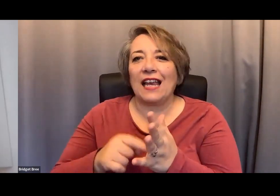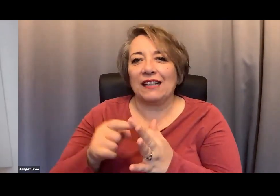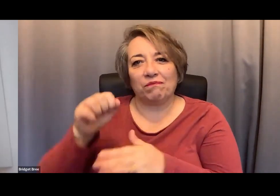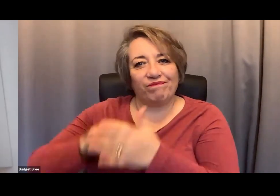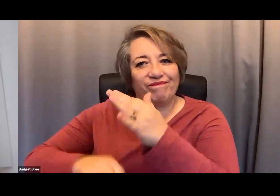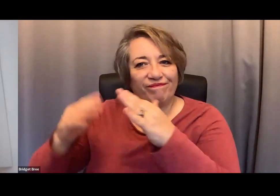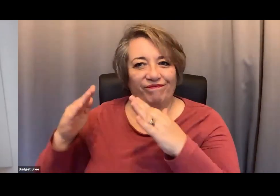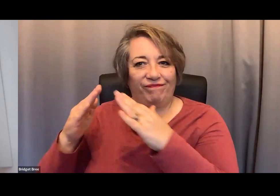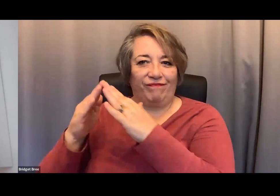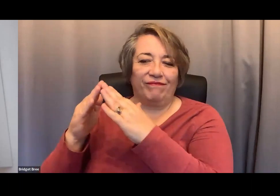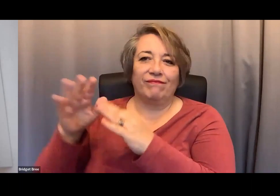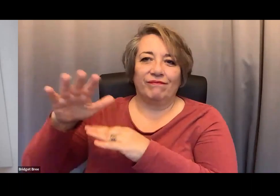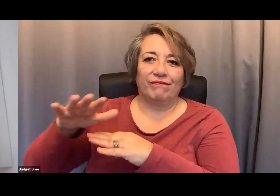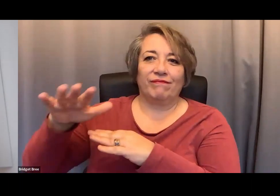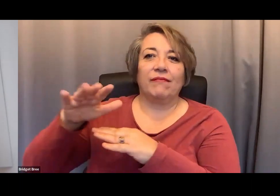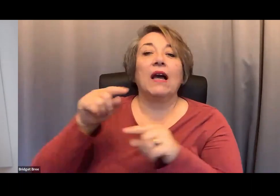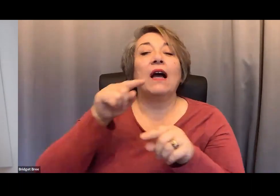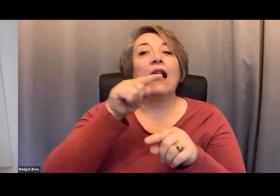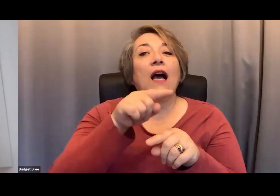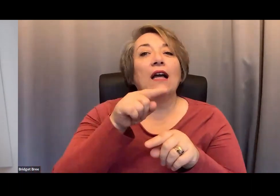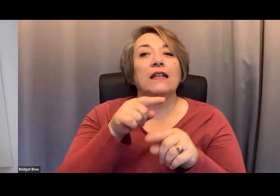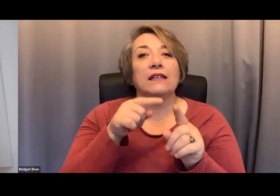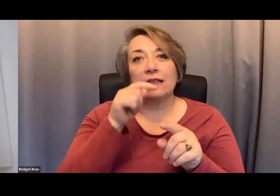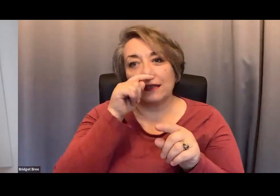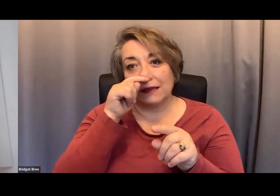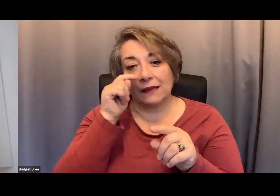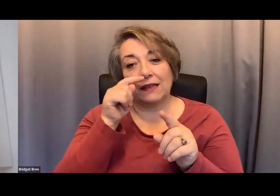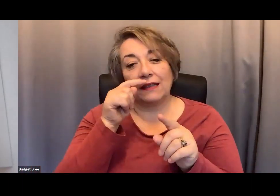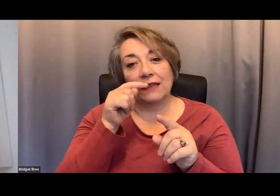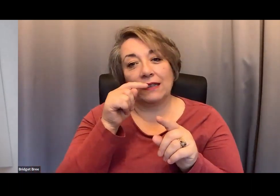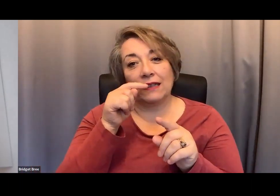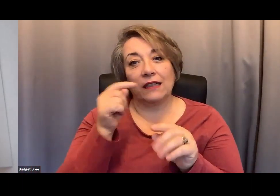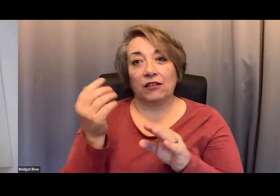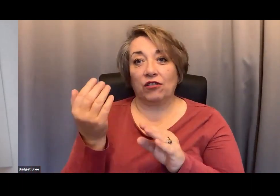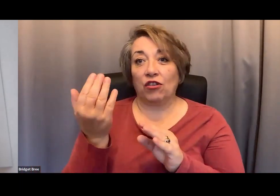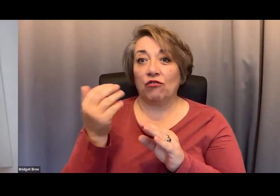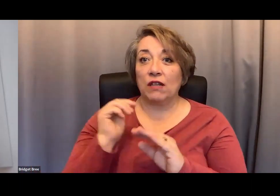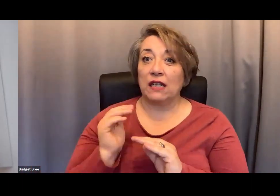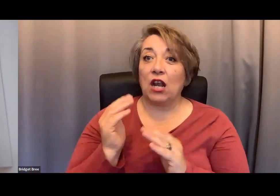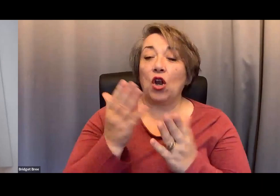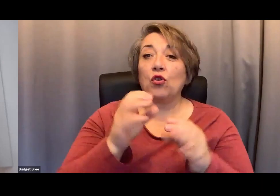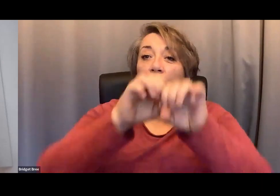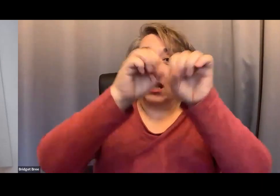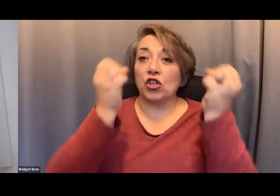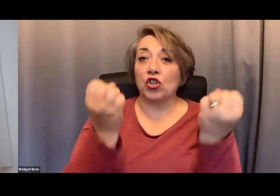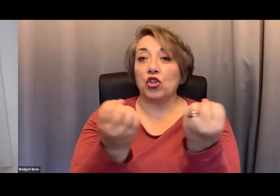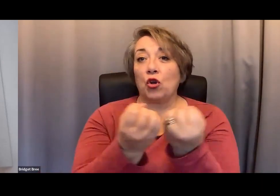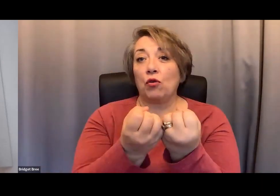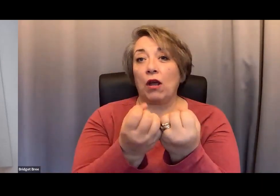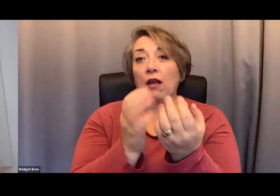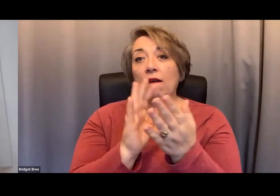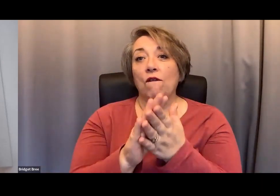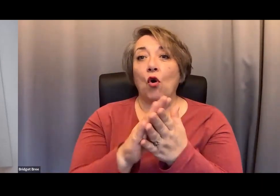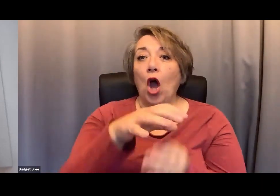recently co-editors of this big collaborative effort recently launched, Doughnut for Urban Development Manual and Toolkit. So